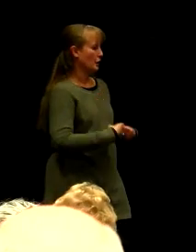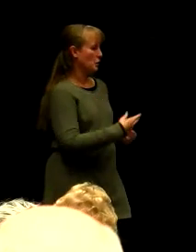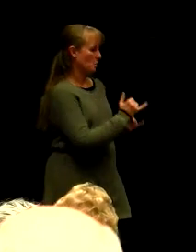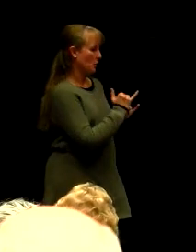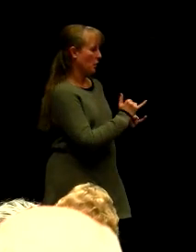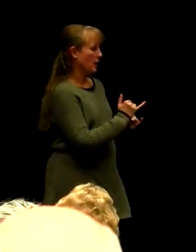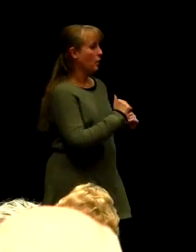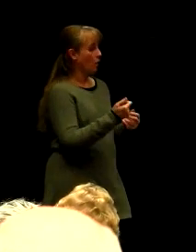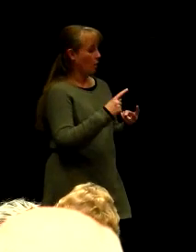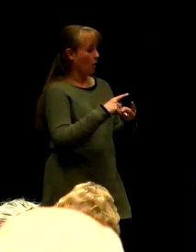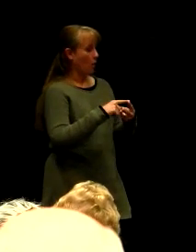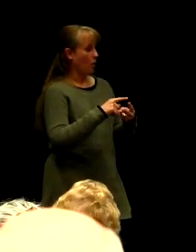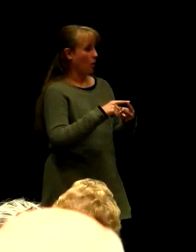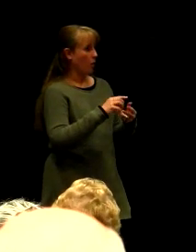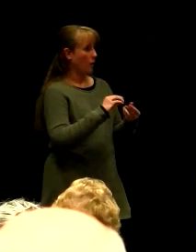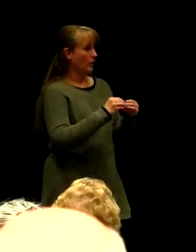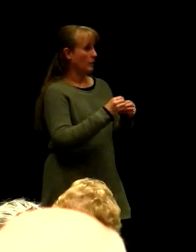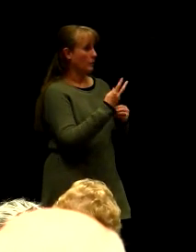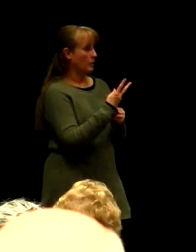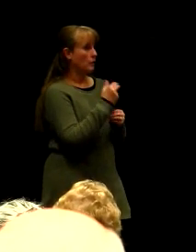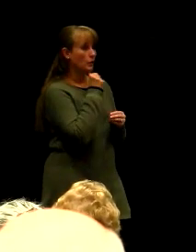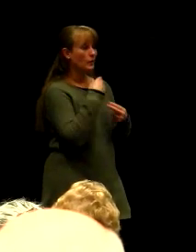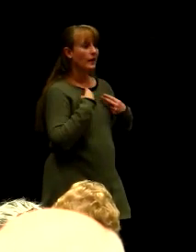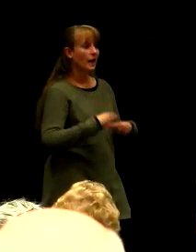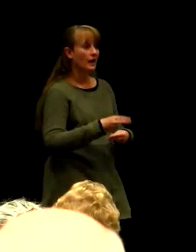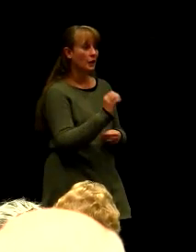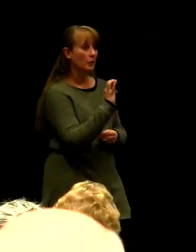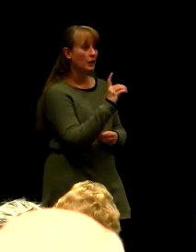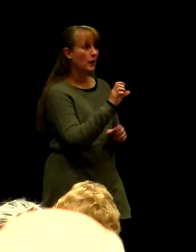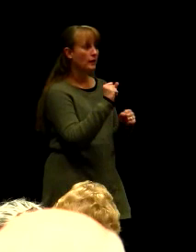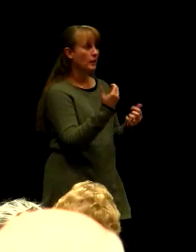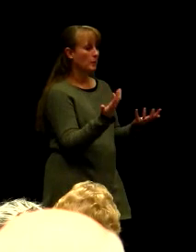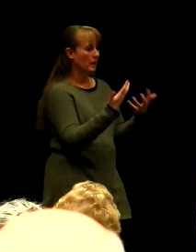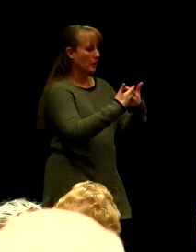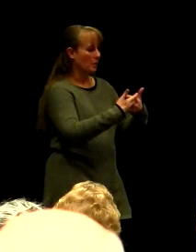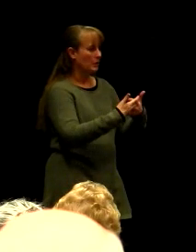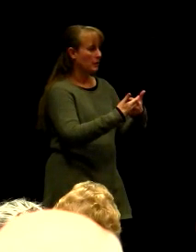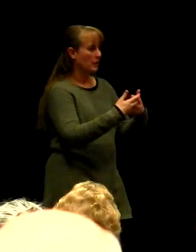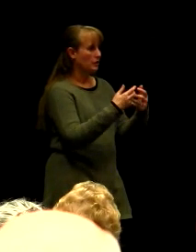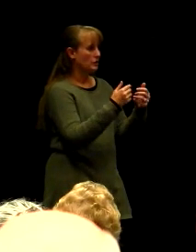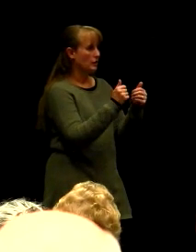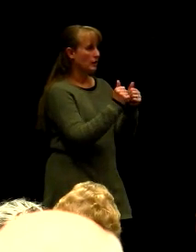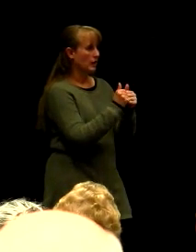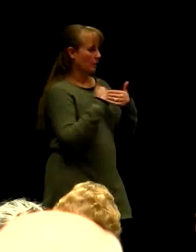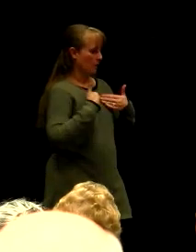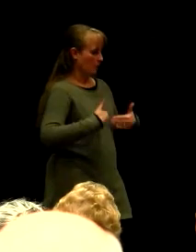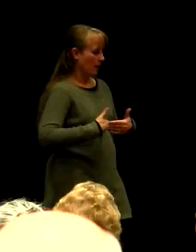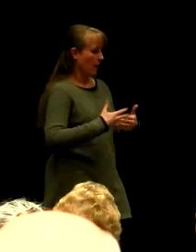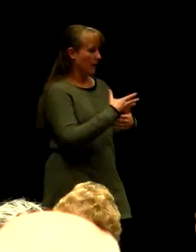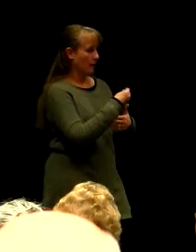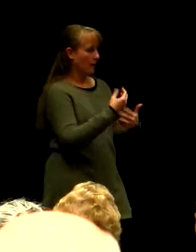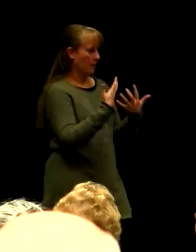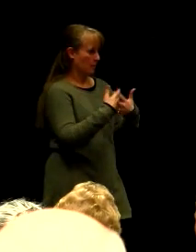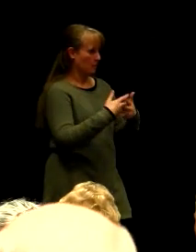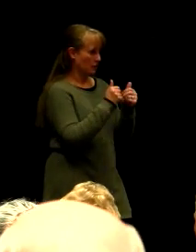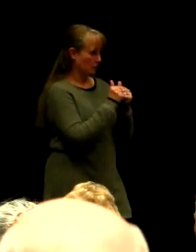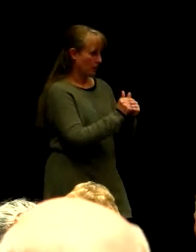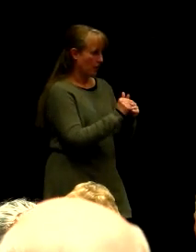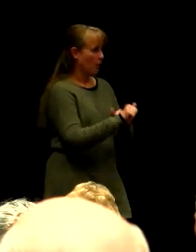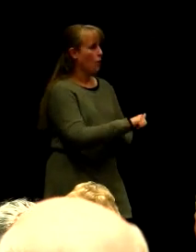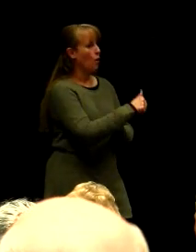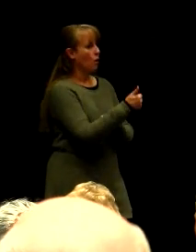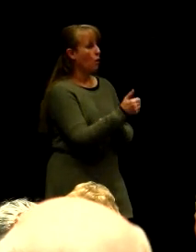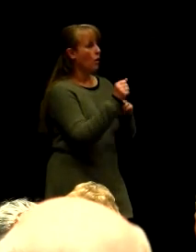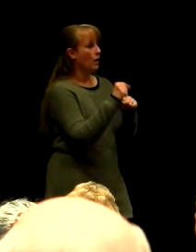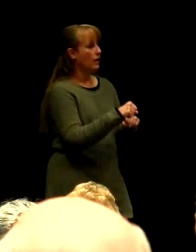Or they can be not humanoid, number two, or they can be conglomerations of body and machine, or they